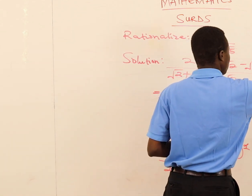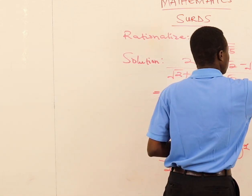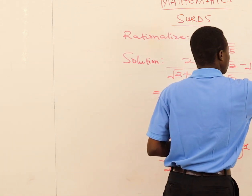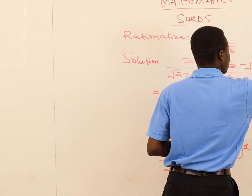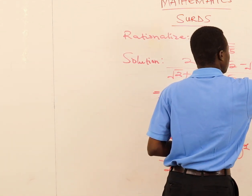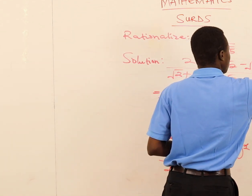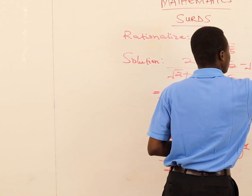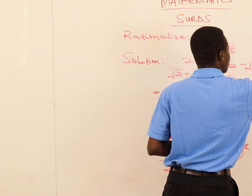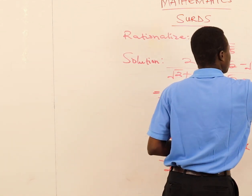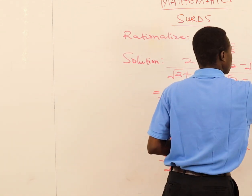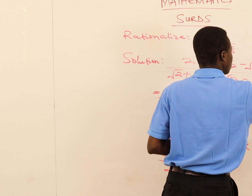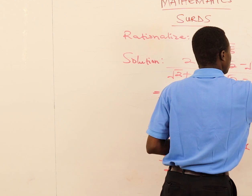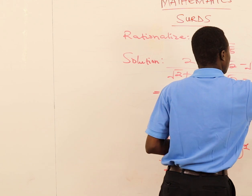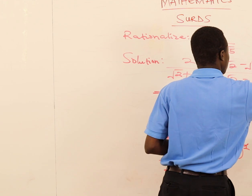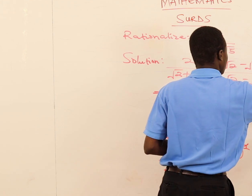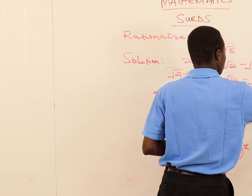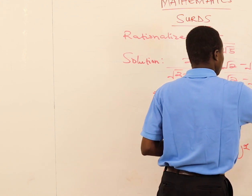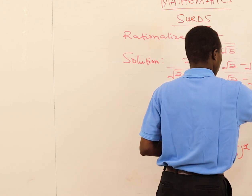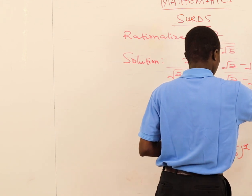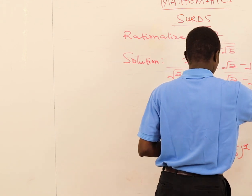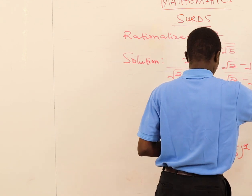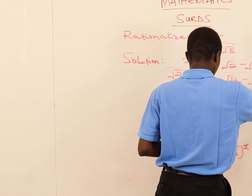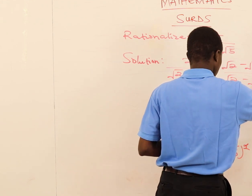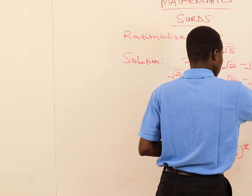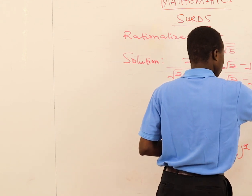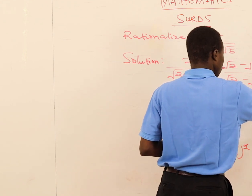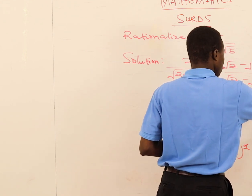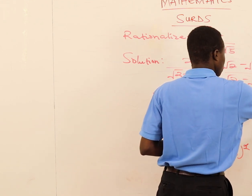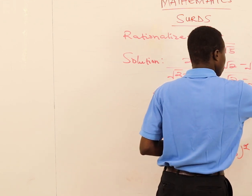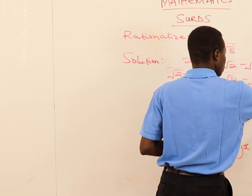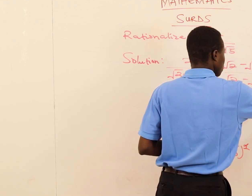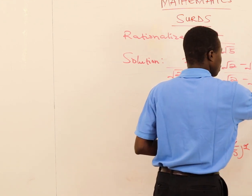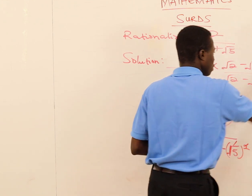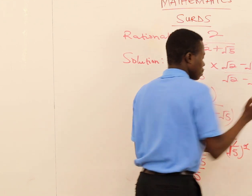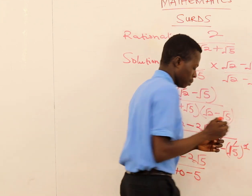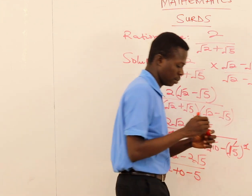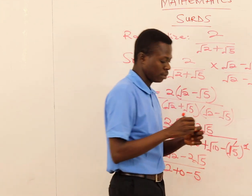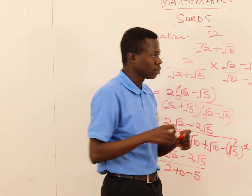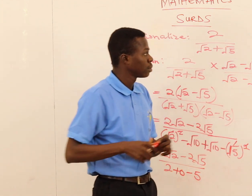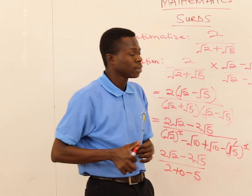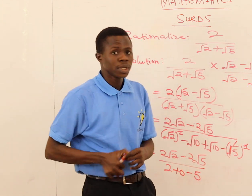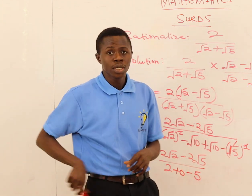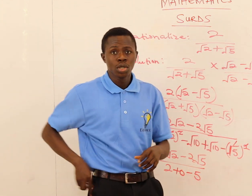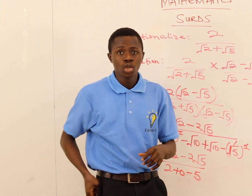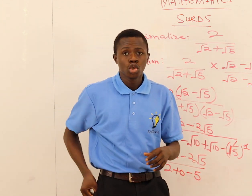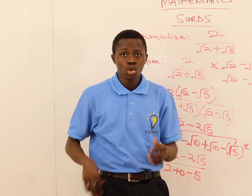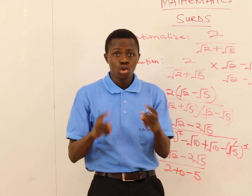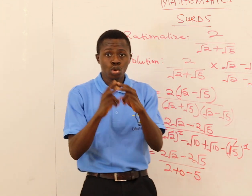Then we are going to have 2 square root of 2 minus 2 square root of 5 all divided by 2